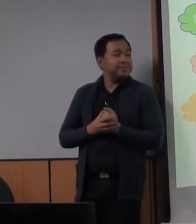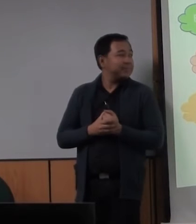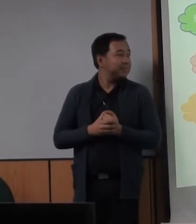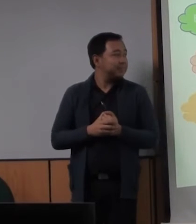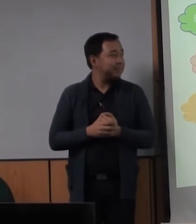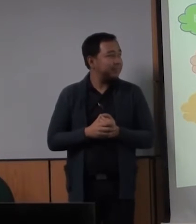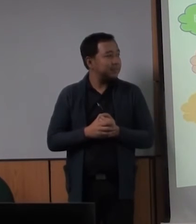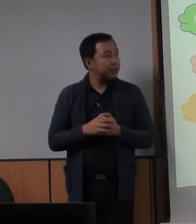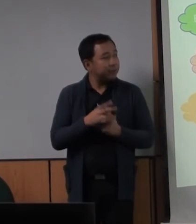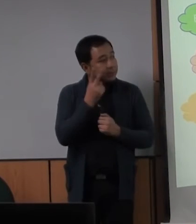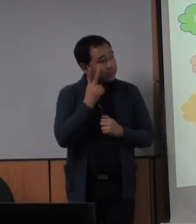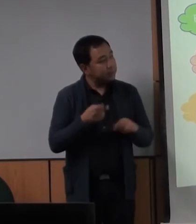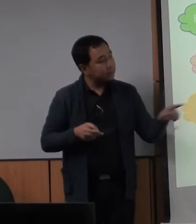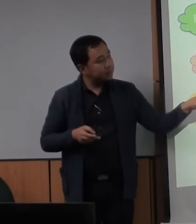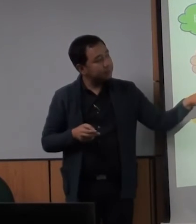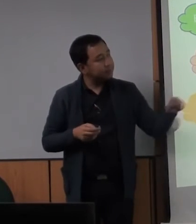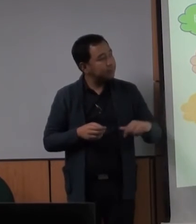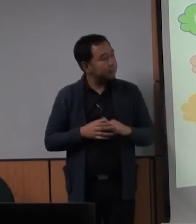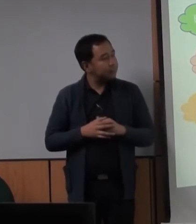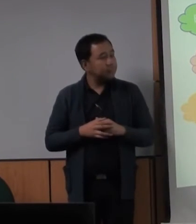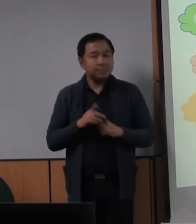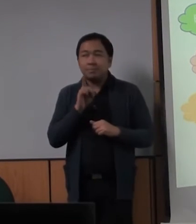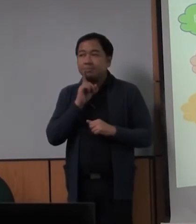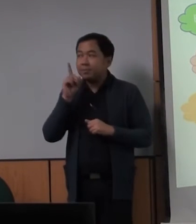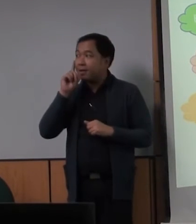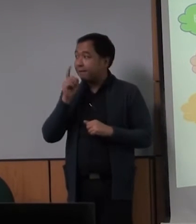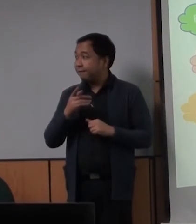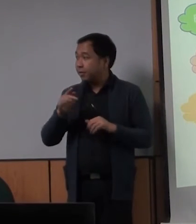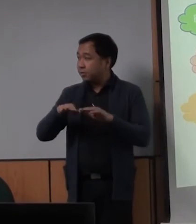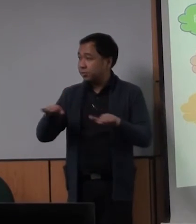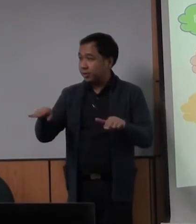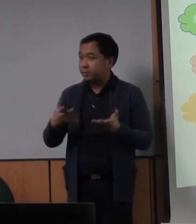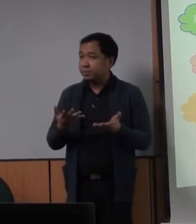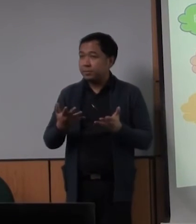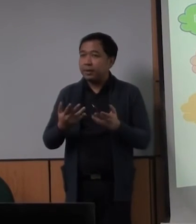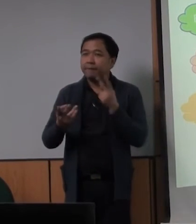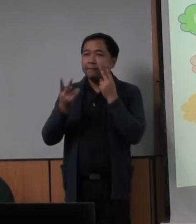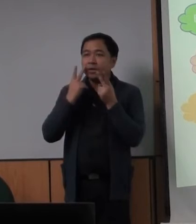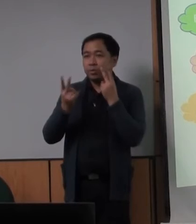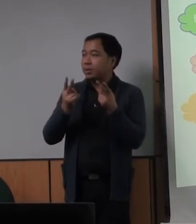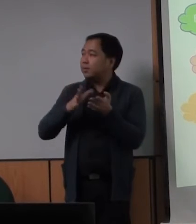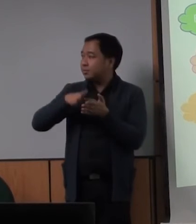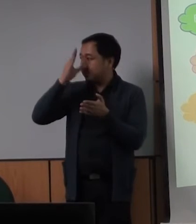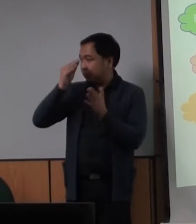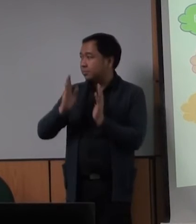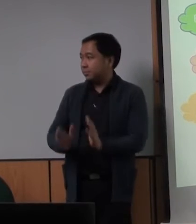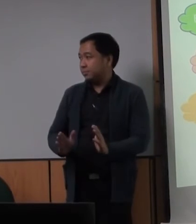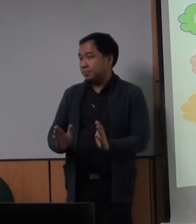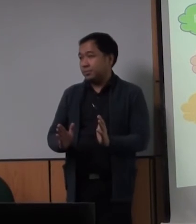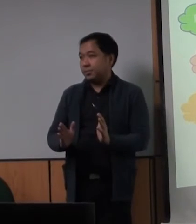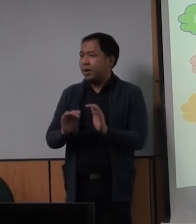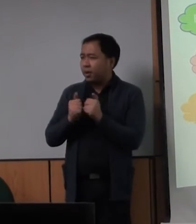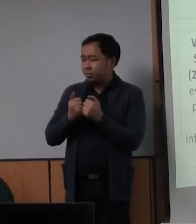So, from here, it says that the deaf, okay, deaf children are visual learner through the